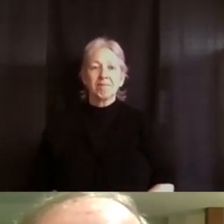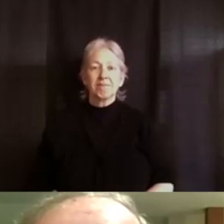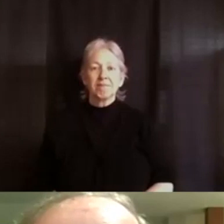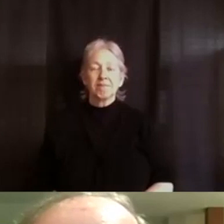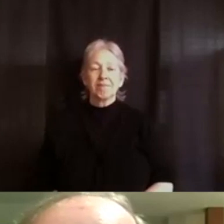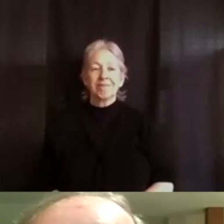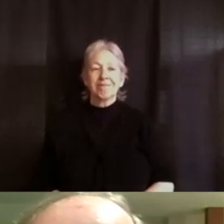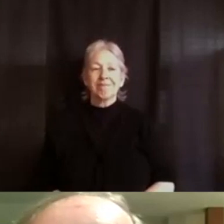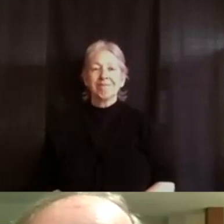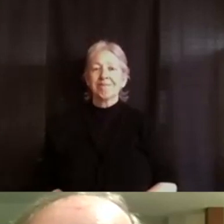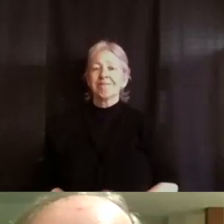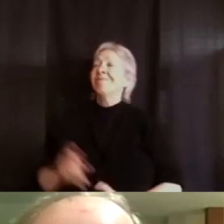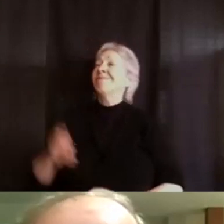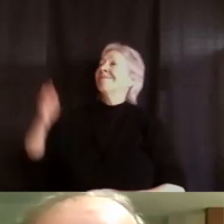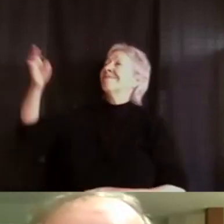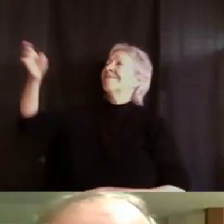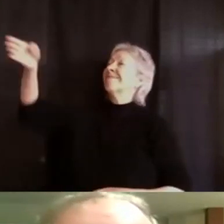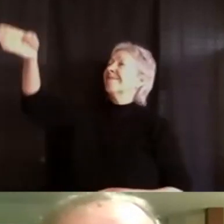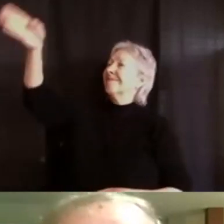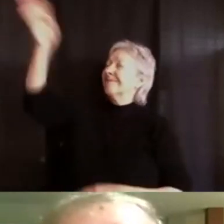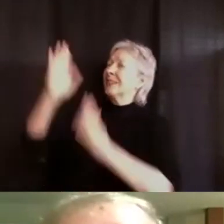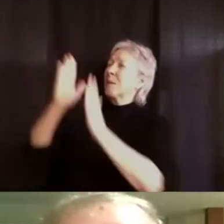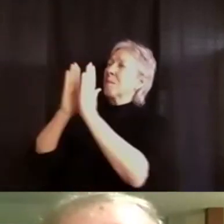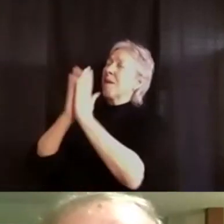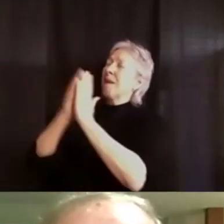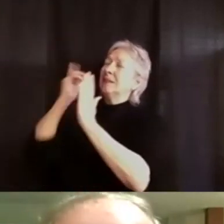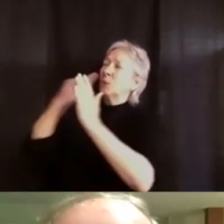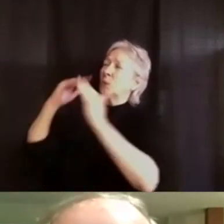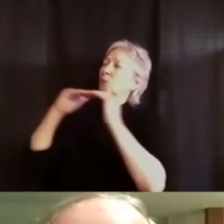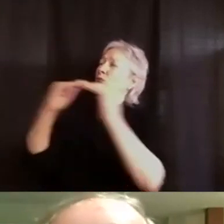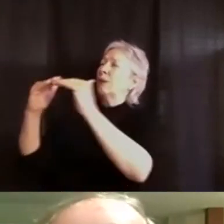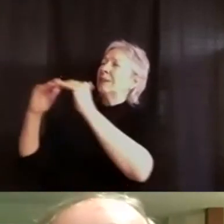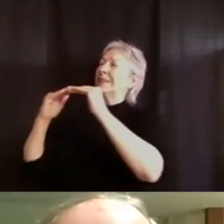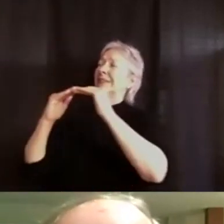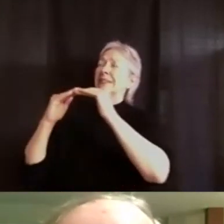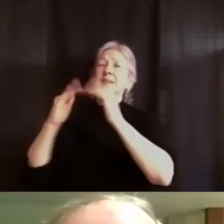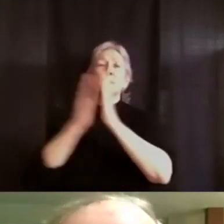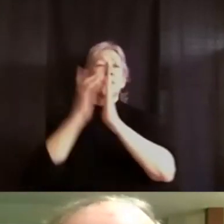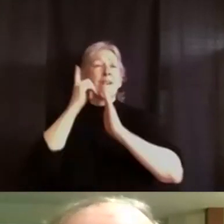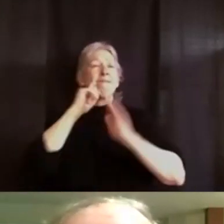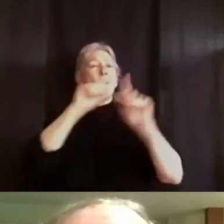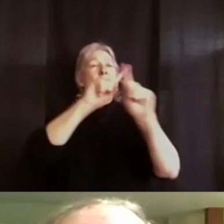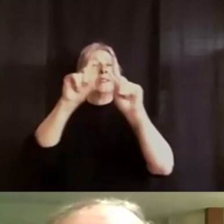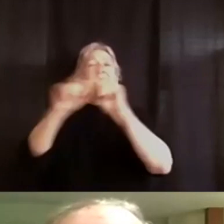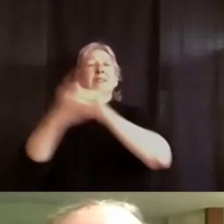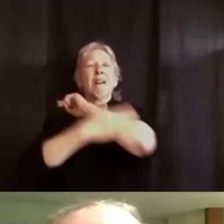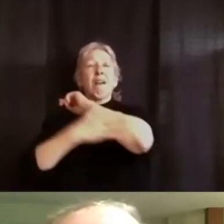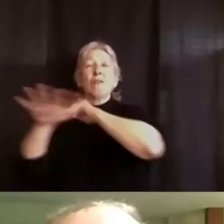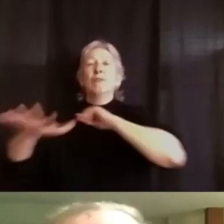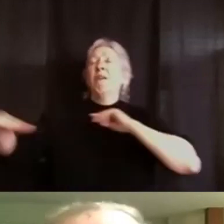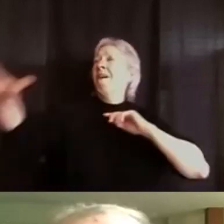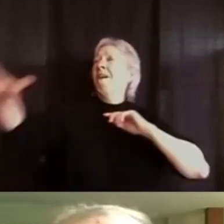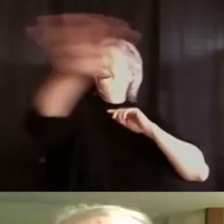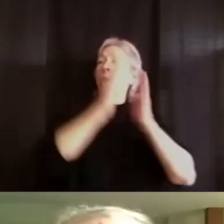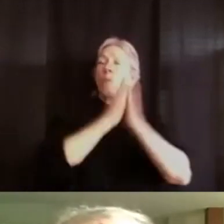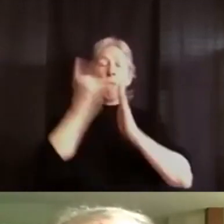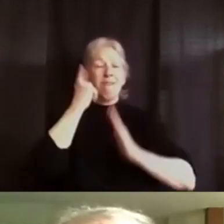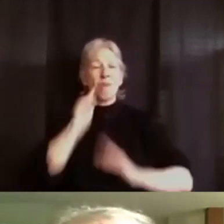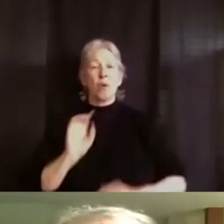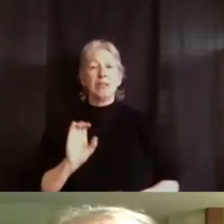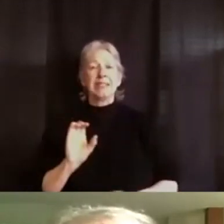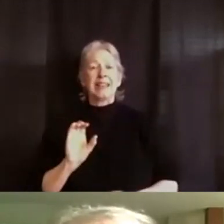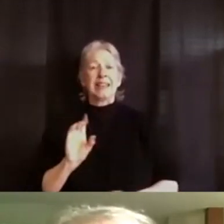God of justice, we pray for the nations. Bless the efforts of the Centers for Disease Control and the World